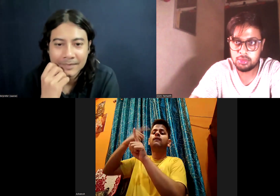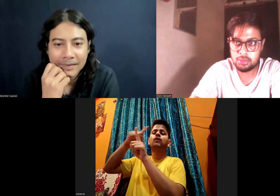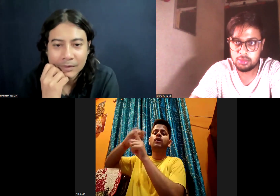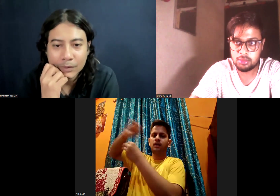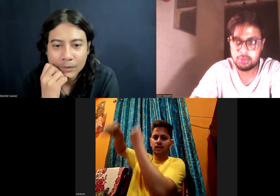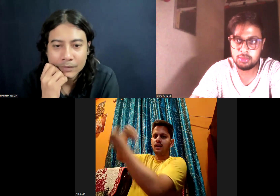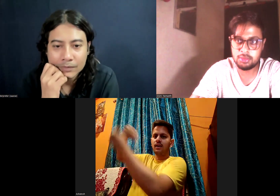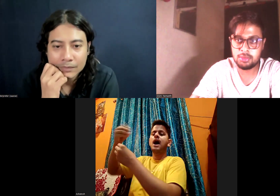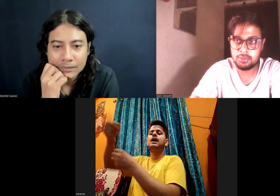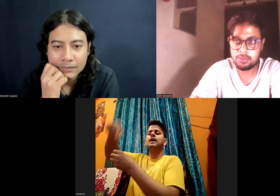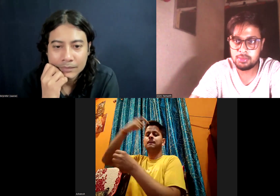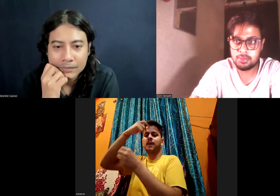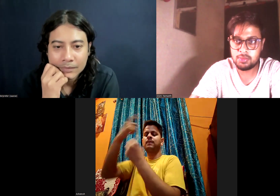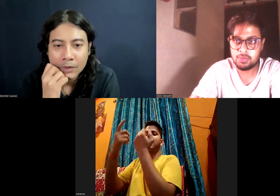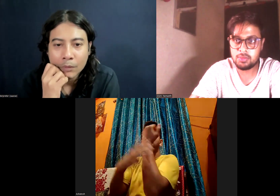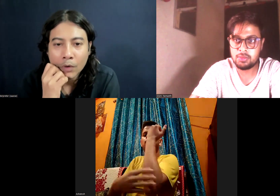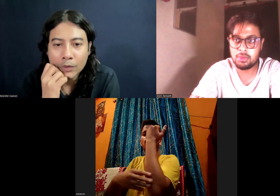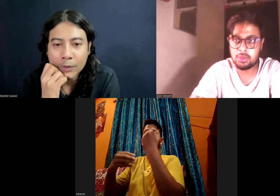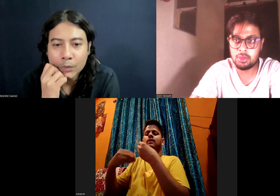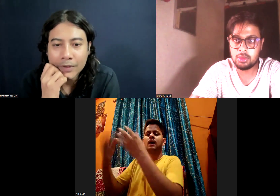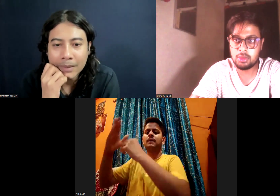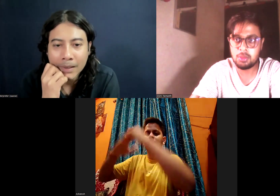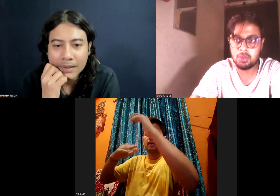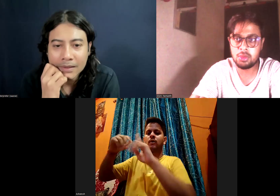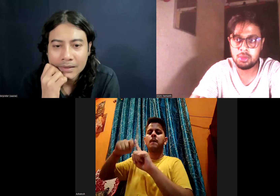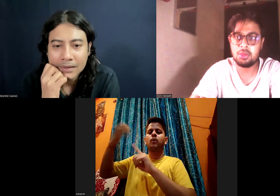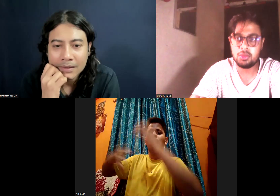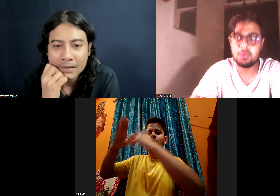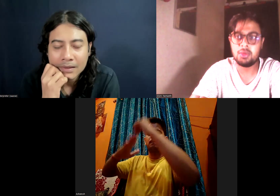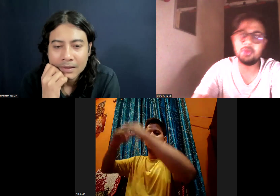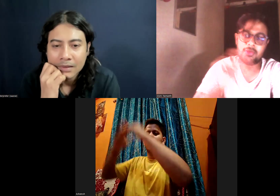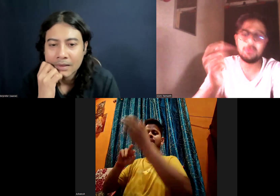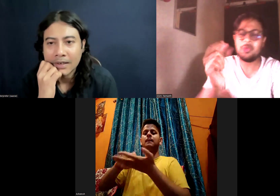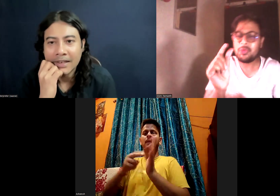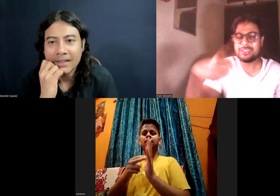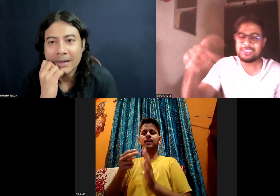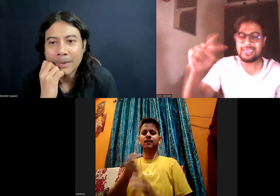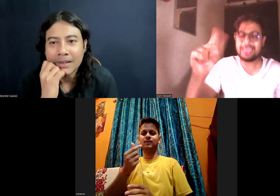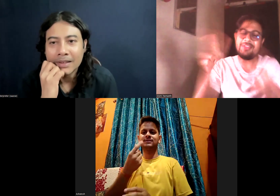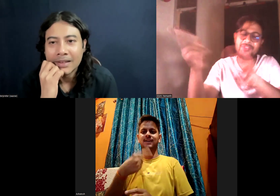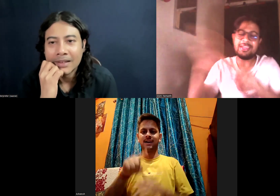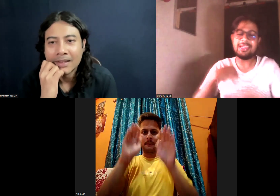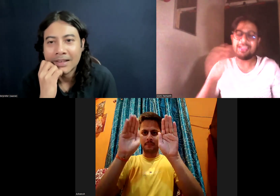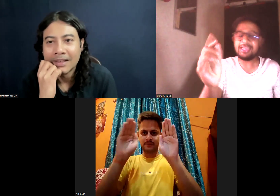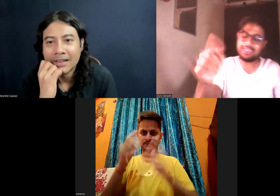Hmm. So what do they do with that money? They take that